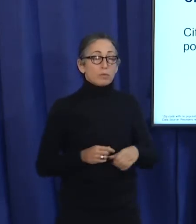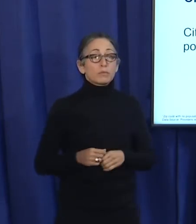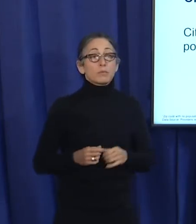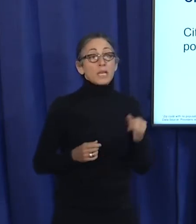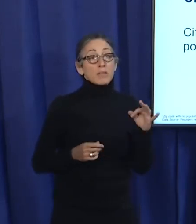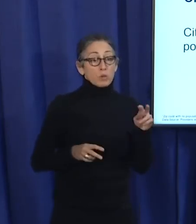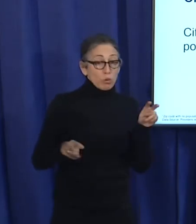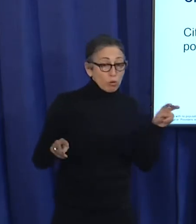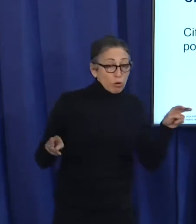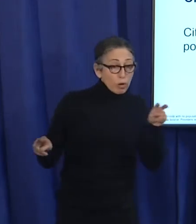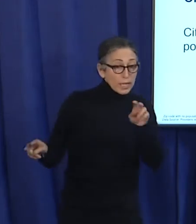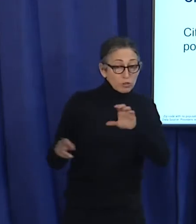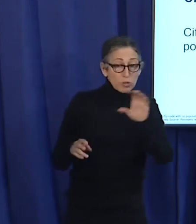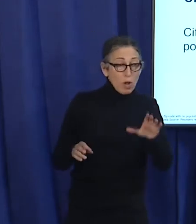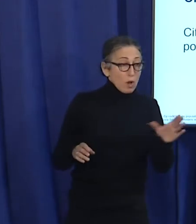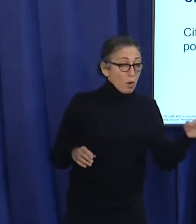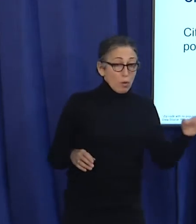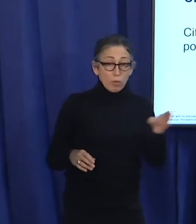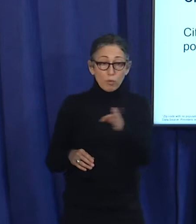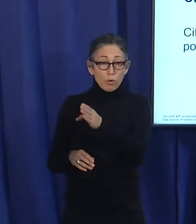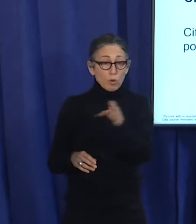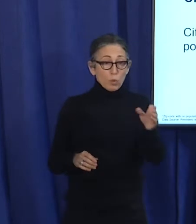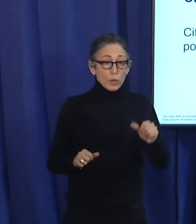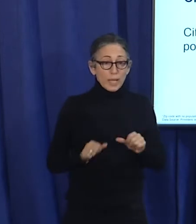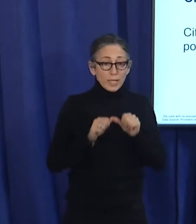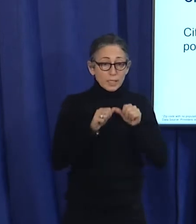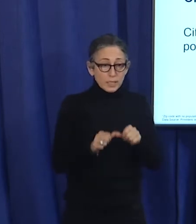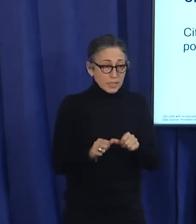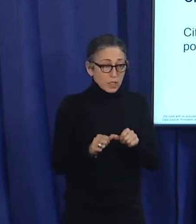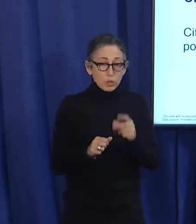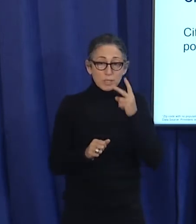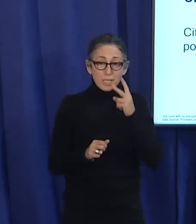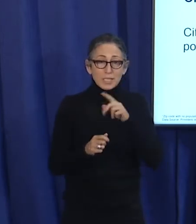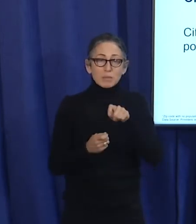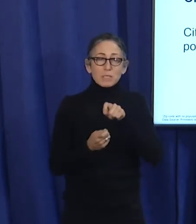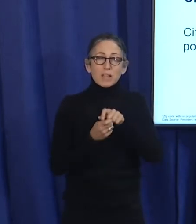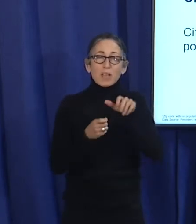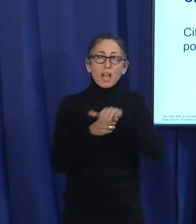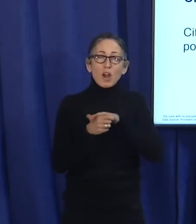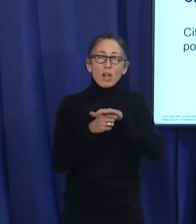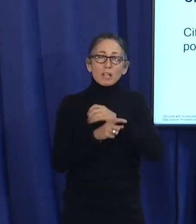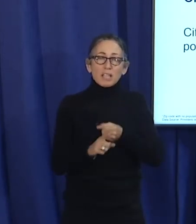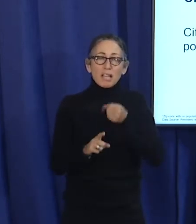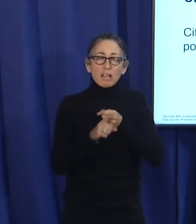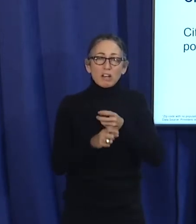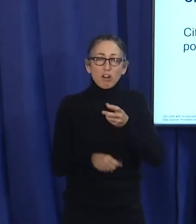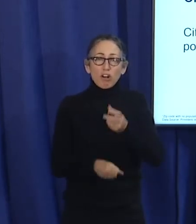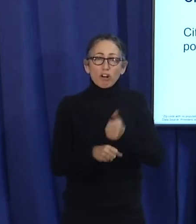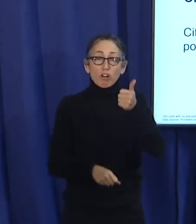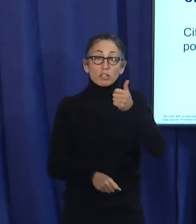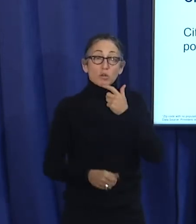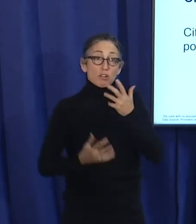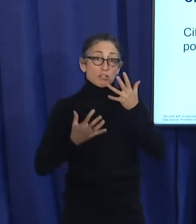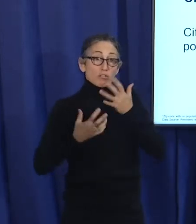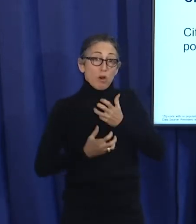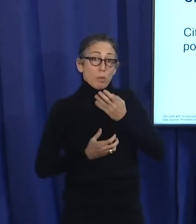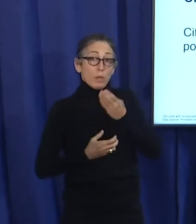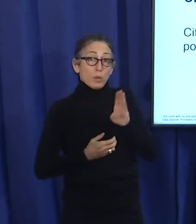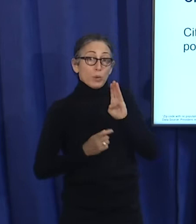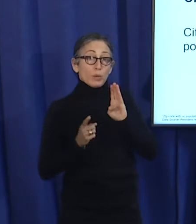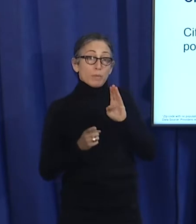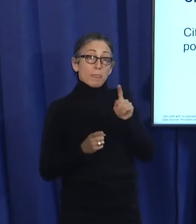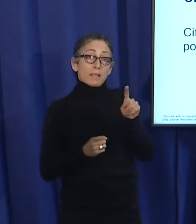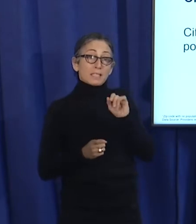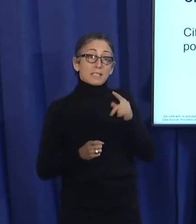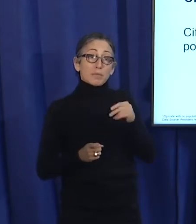across all of Chicago, we continue to see parts of the city that are hit harder than others. In darkest blue here are the zip codes where